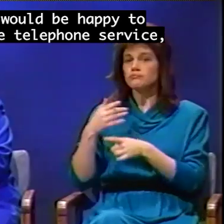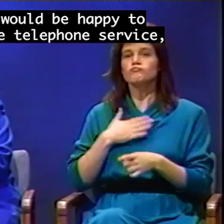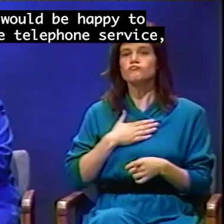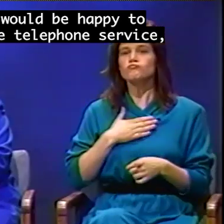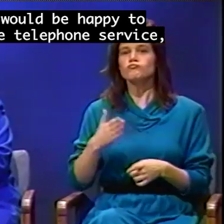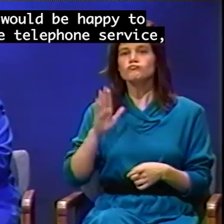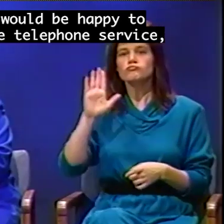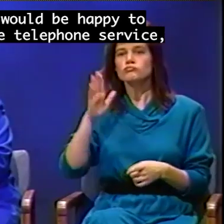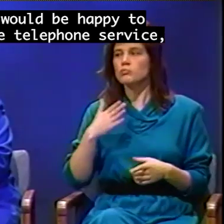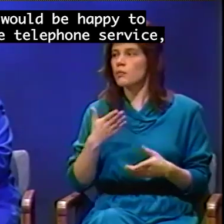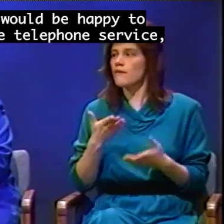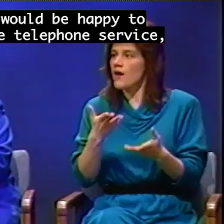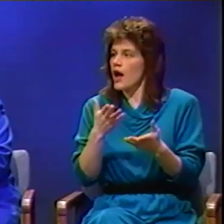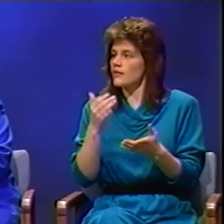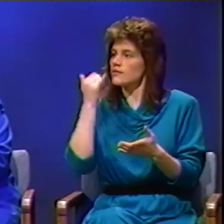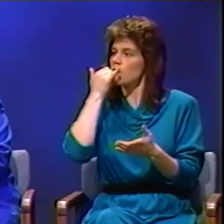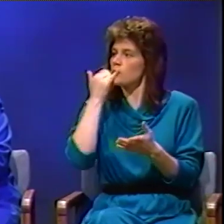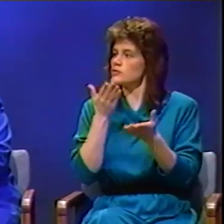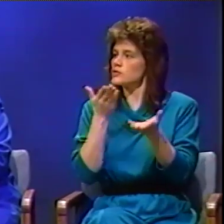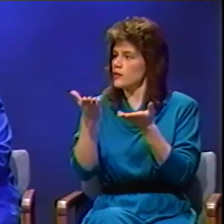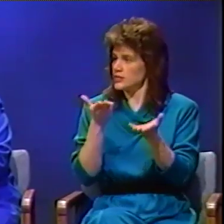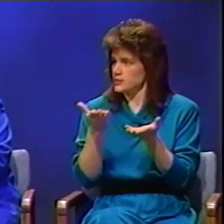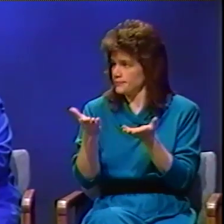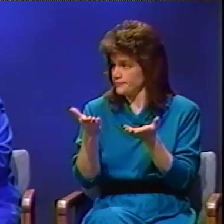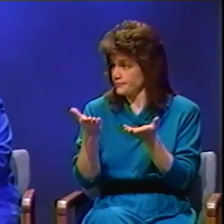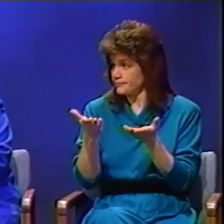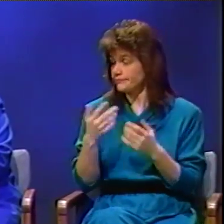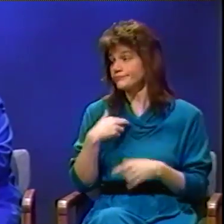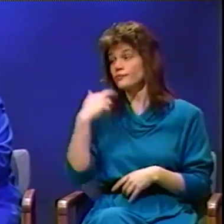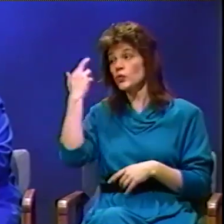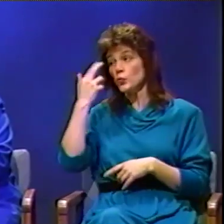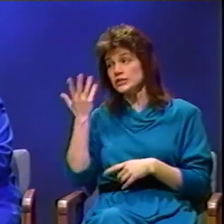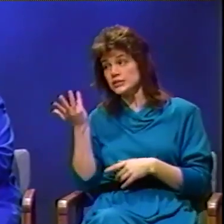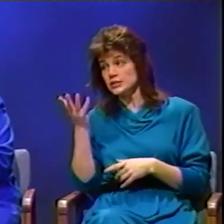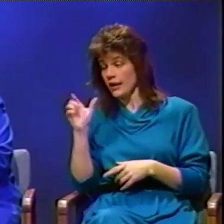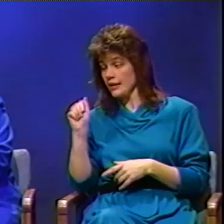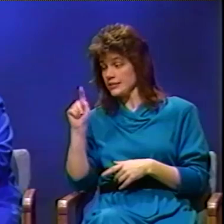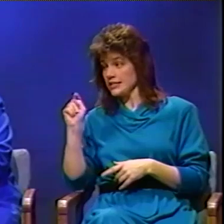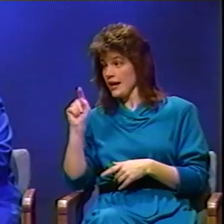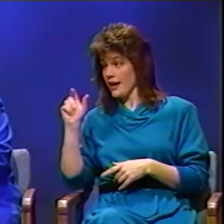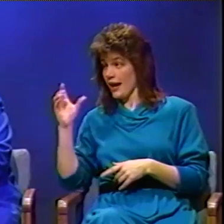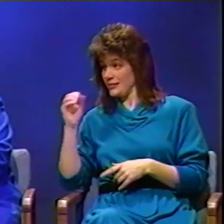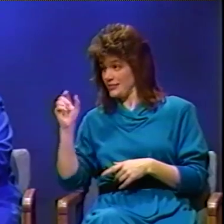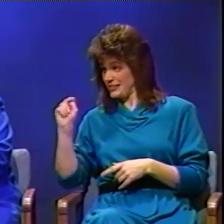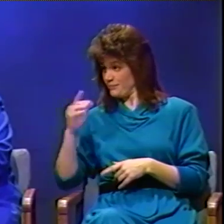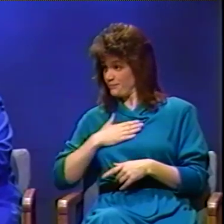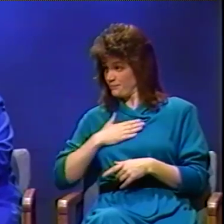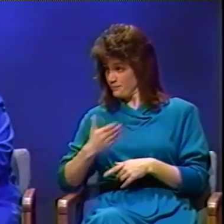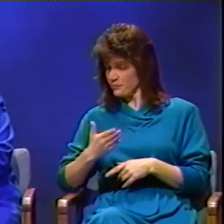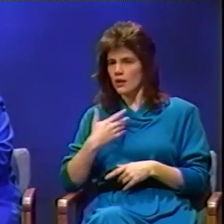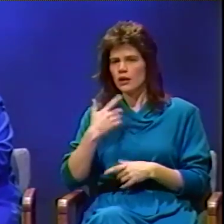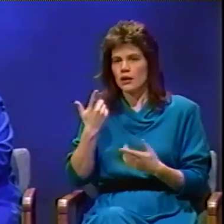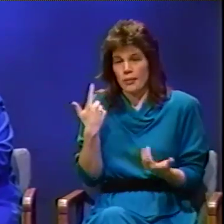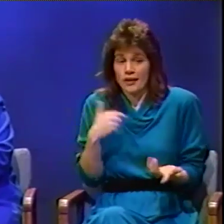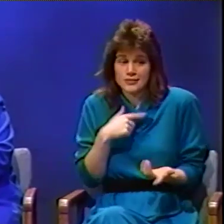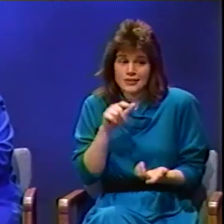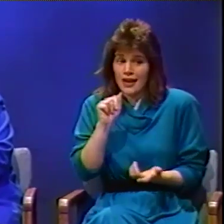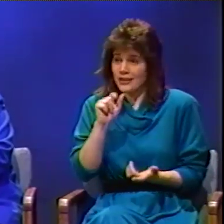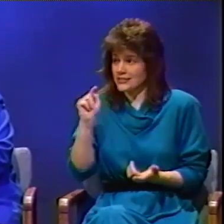to provide the telephone service. The reason primarily being that, number one, we are the experts in telephony.